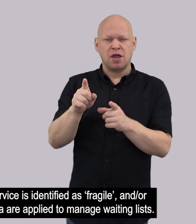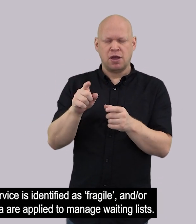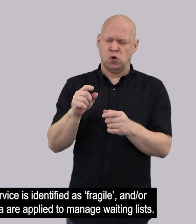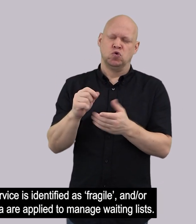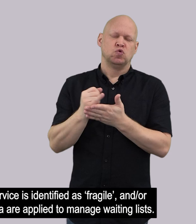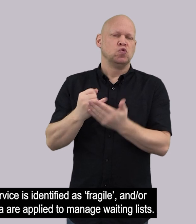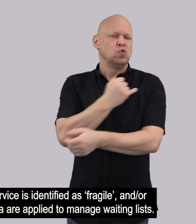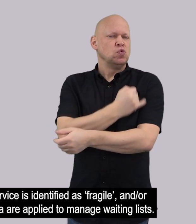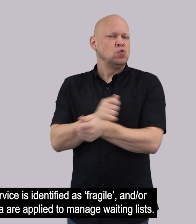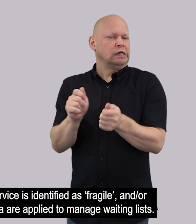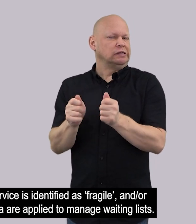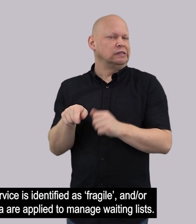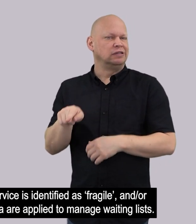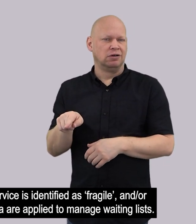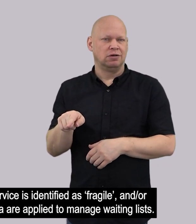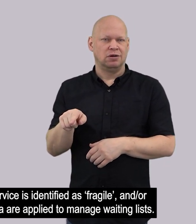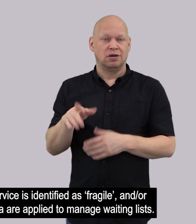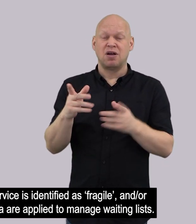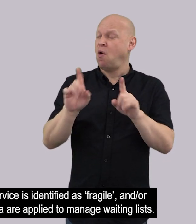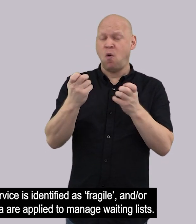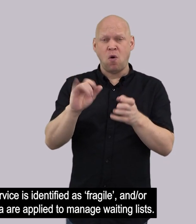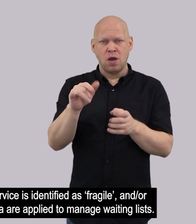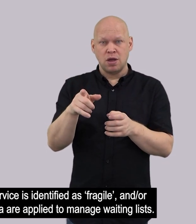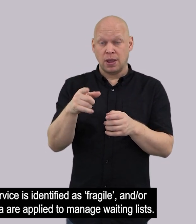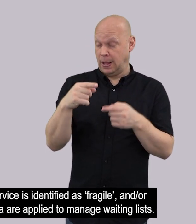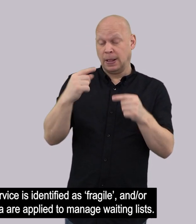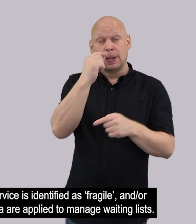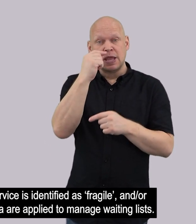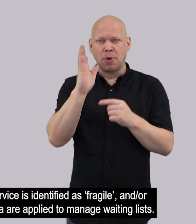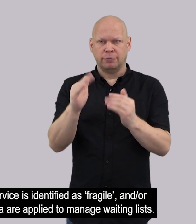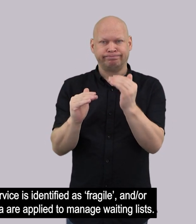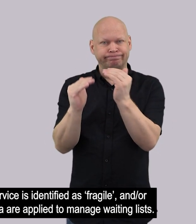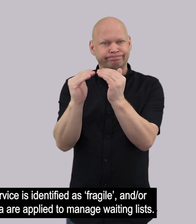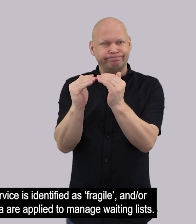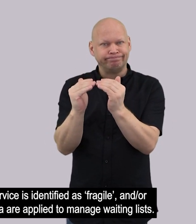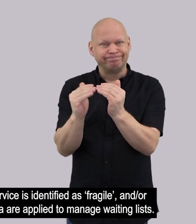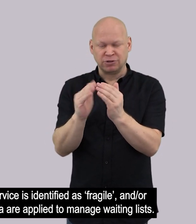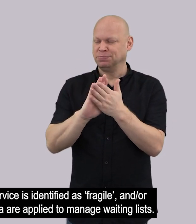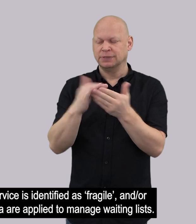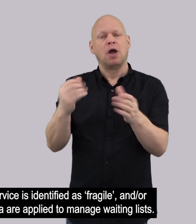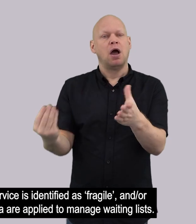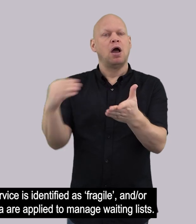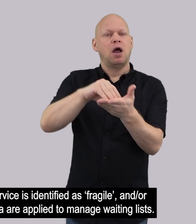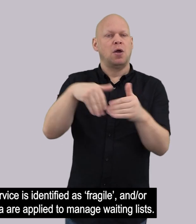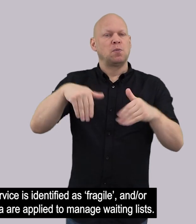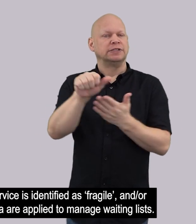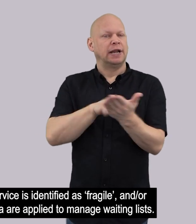lists where the service is identified as fragile and/or eligibility criteria are applied to manage waiting lists.